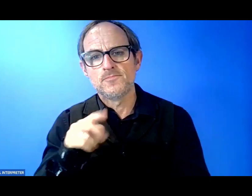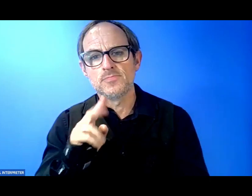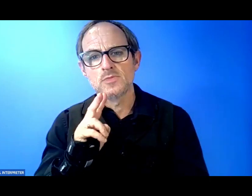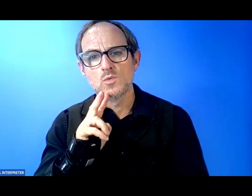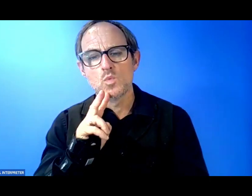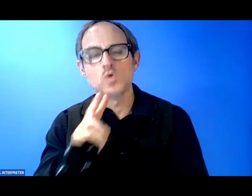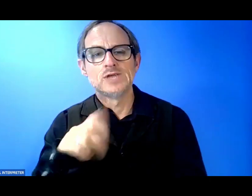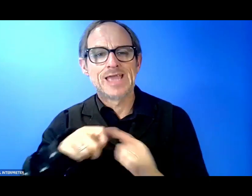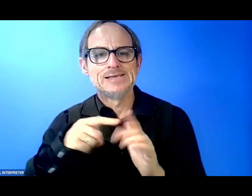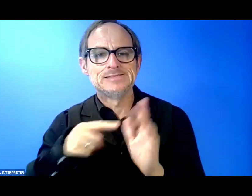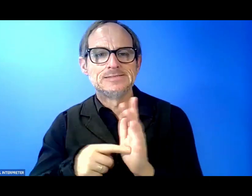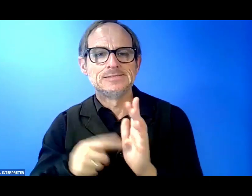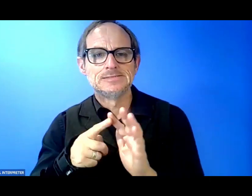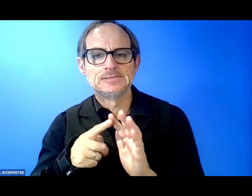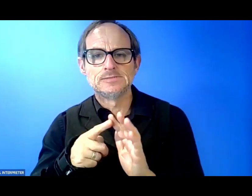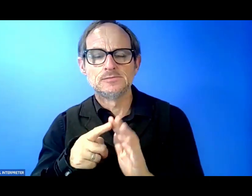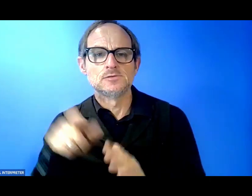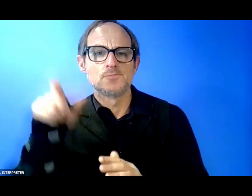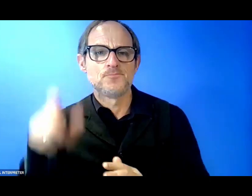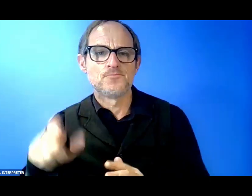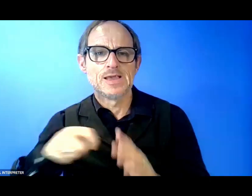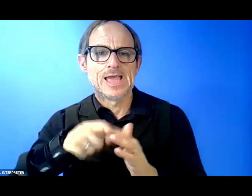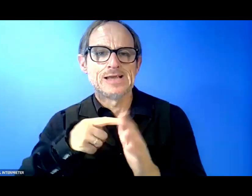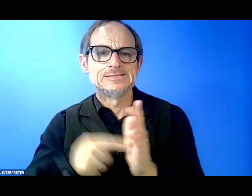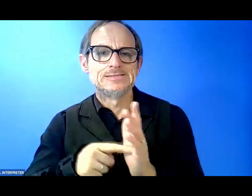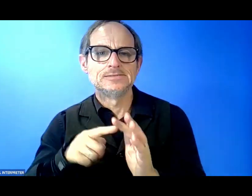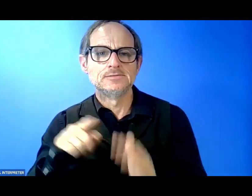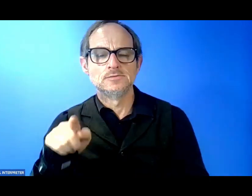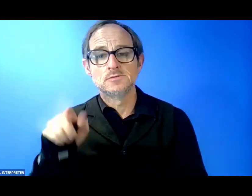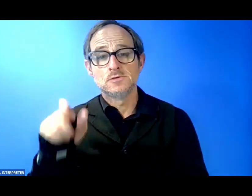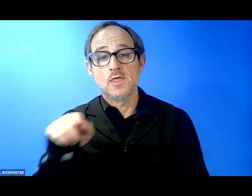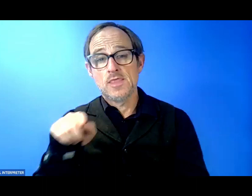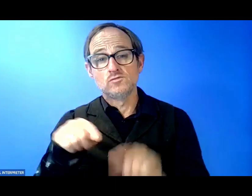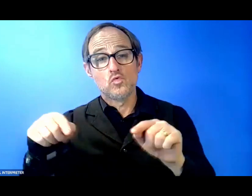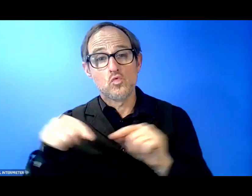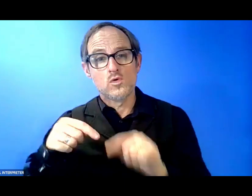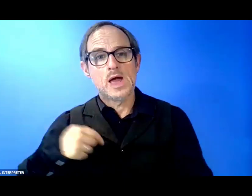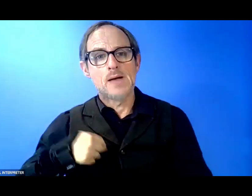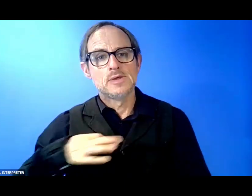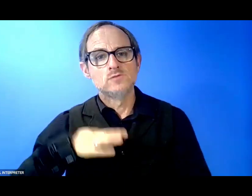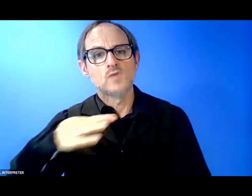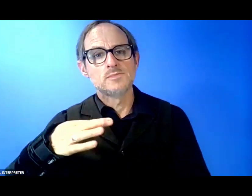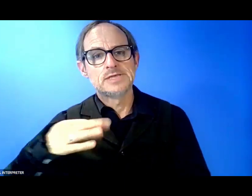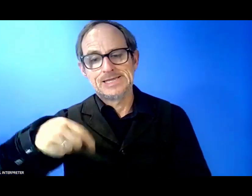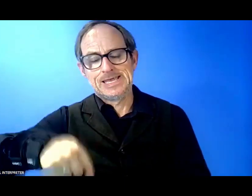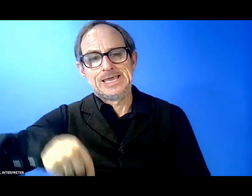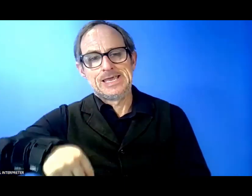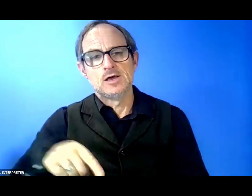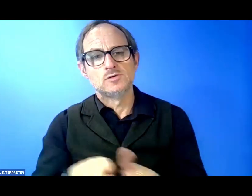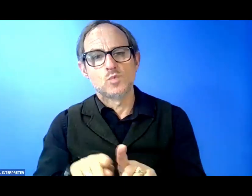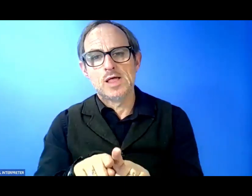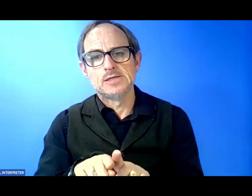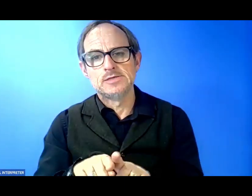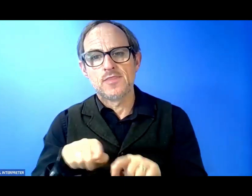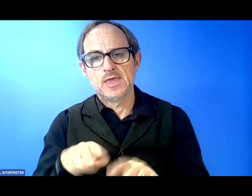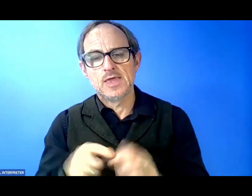Kate. Yeah, the auditorium. Yeah, the auditorium. But I'm representing here Doughnut Brazil, right? So the